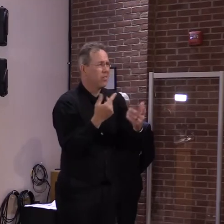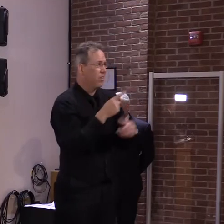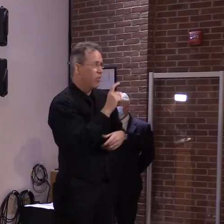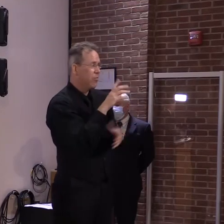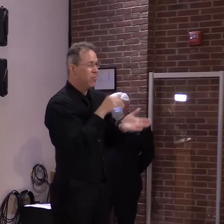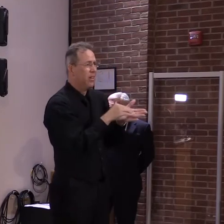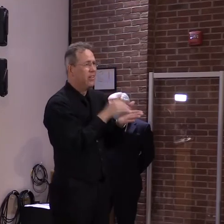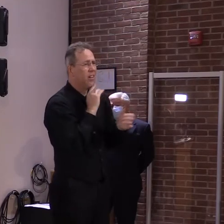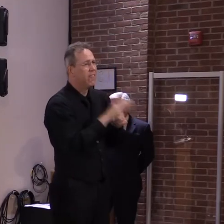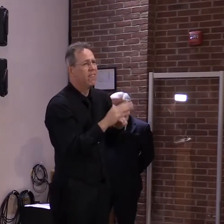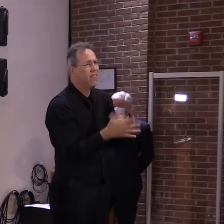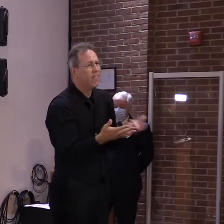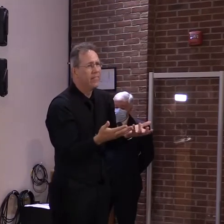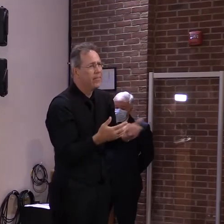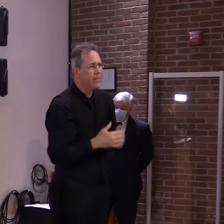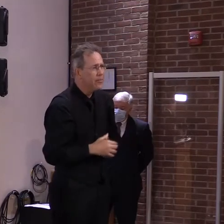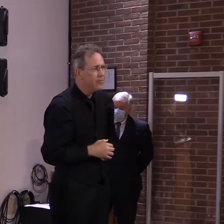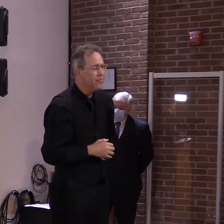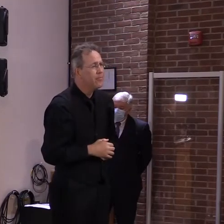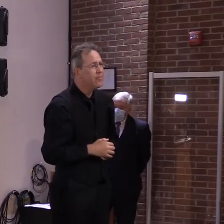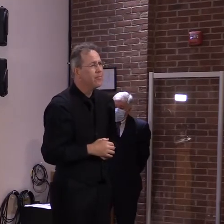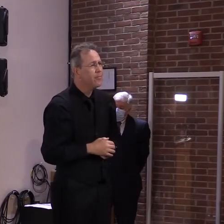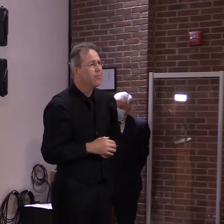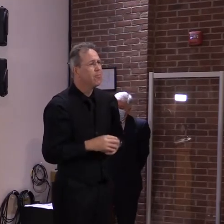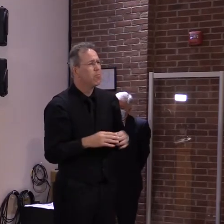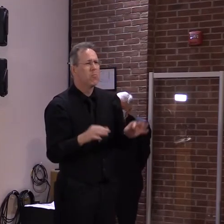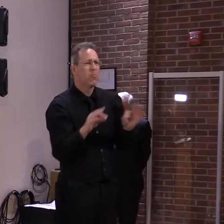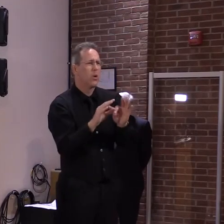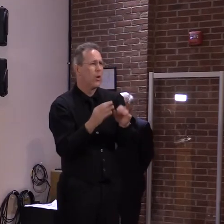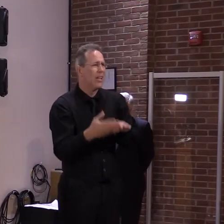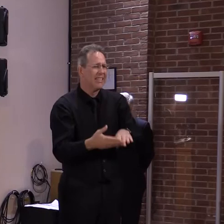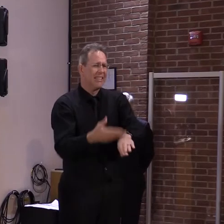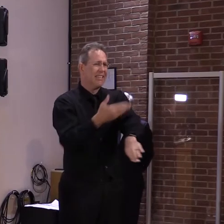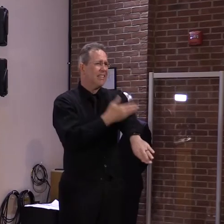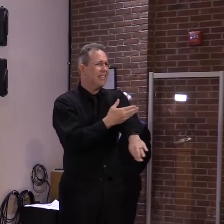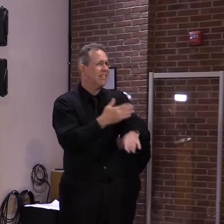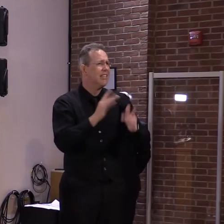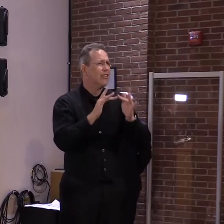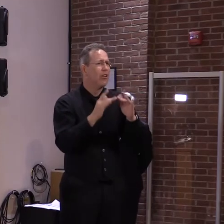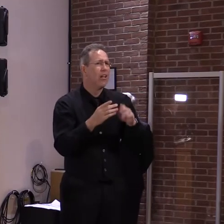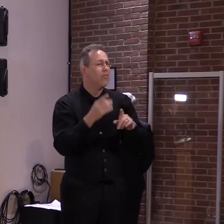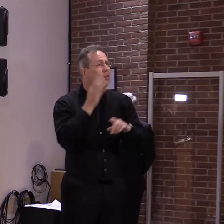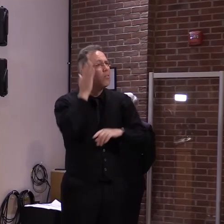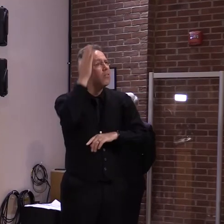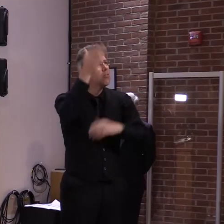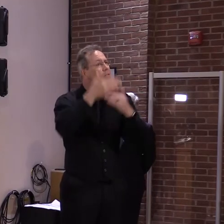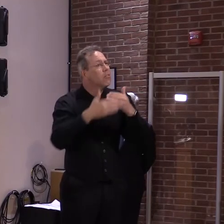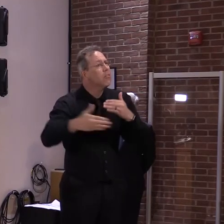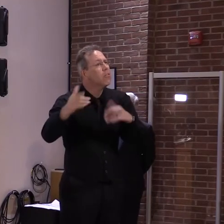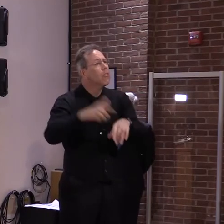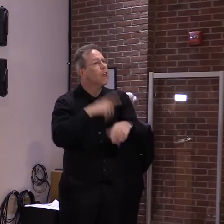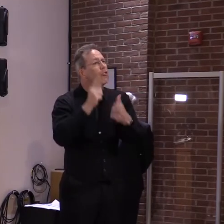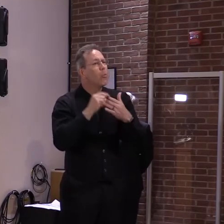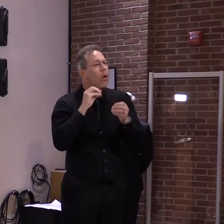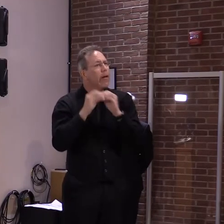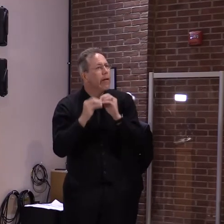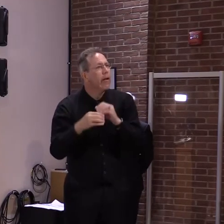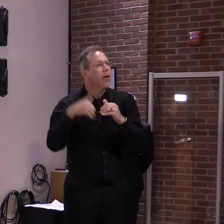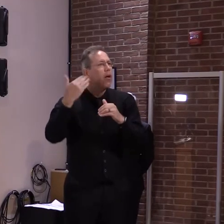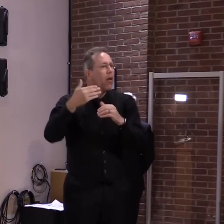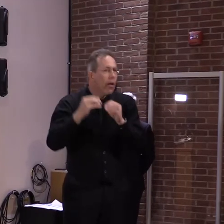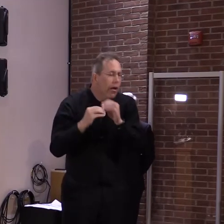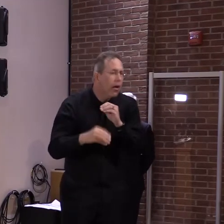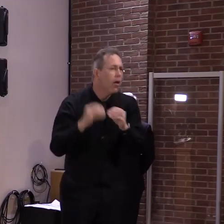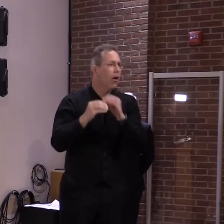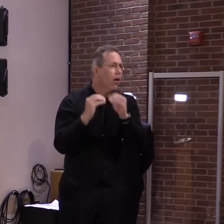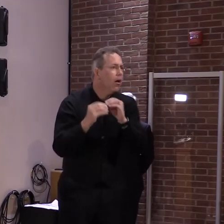imperative that we lay out a vision, agree on where we want to go. And again, $250 million for broadband,